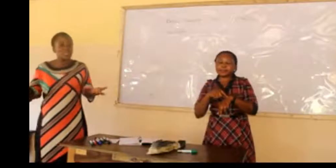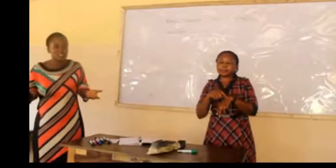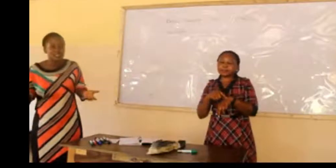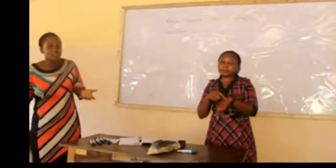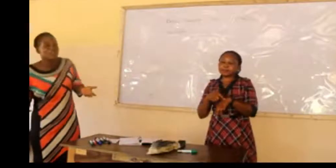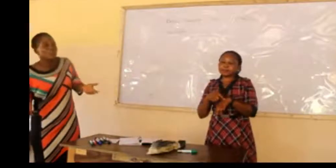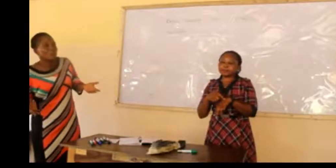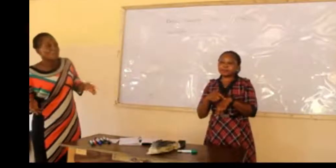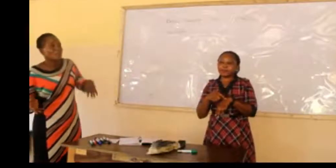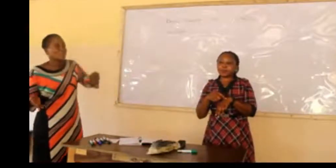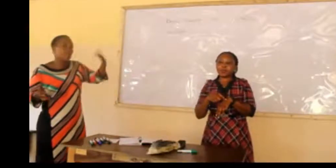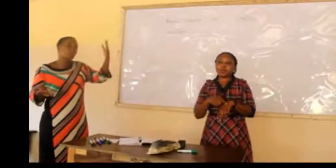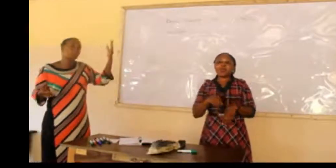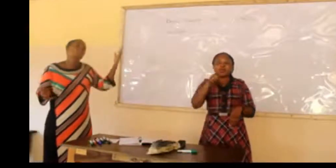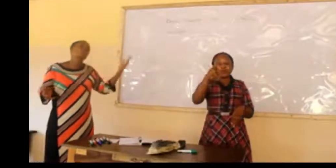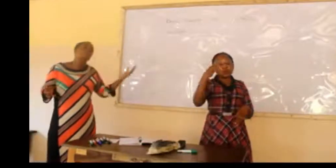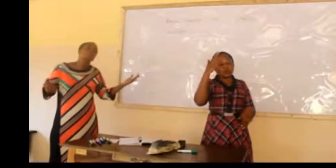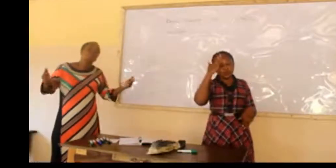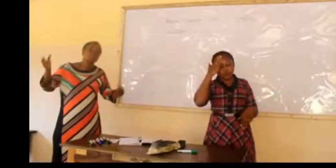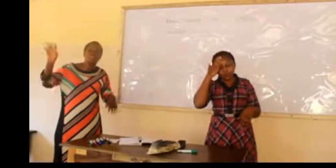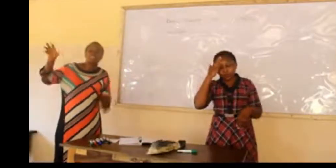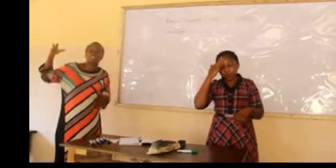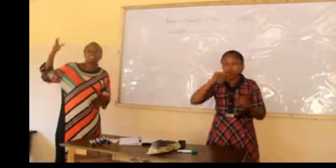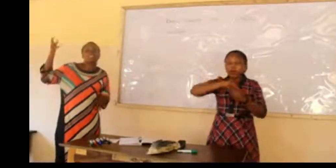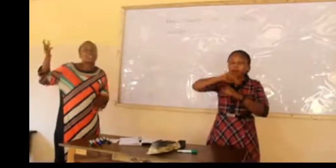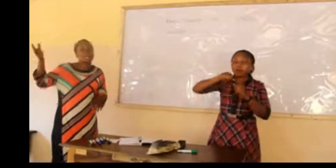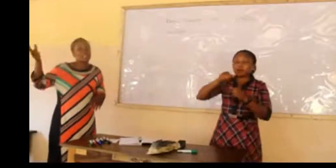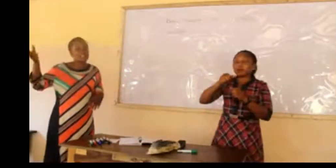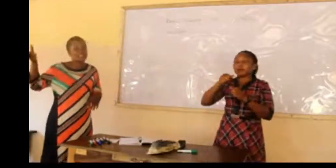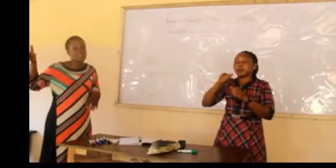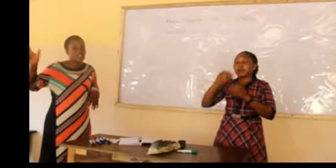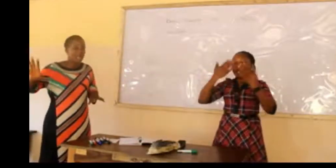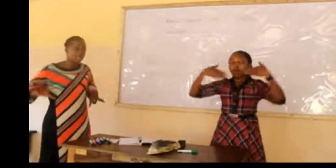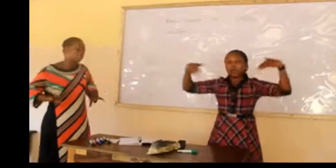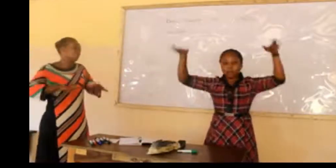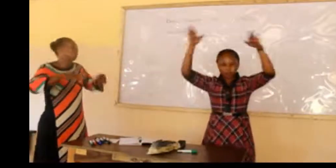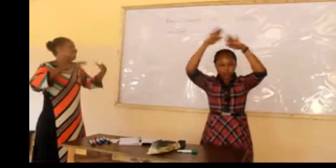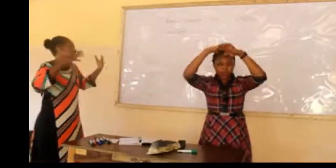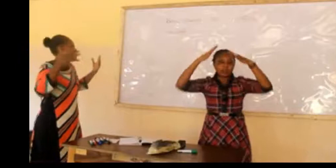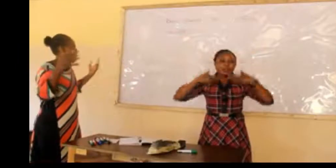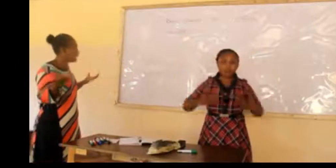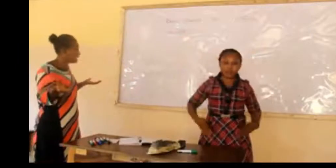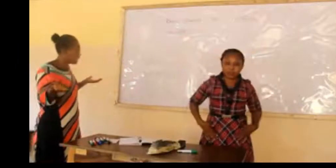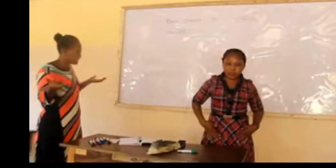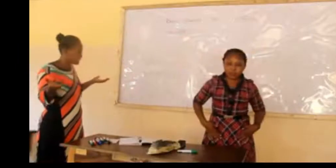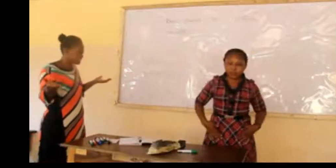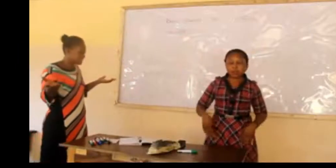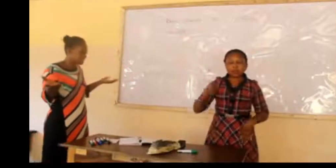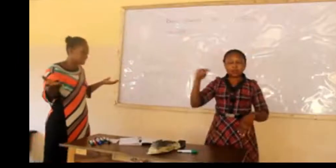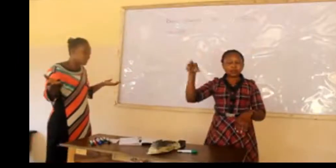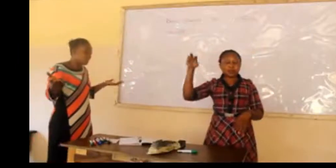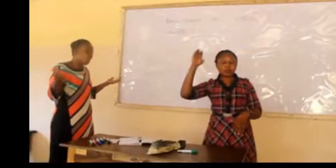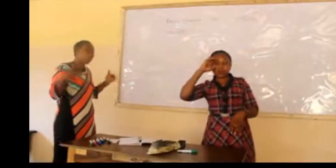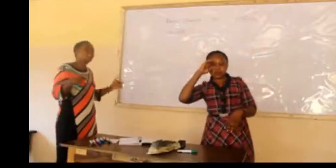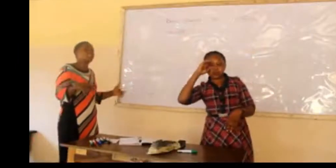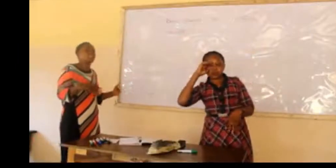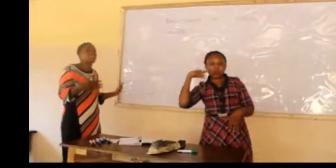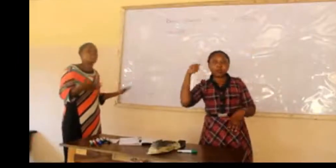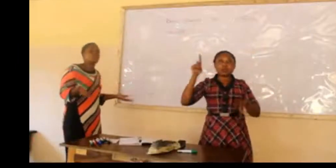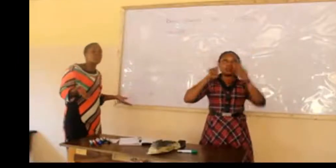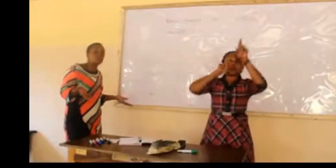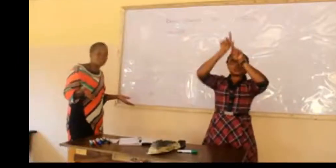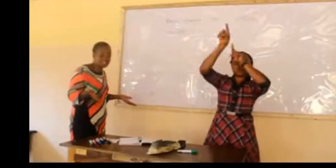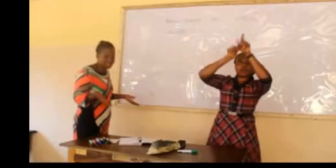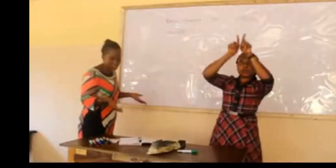celestial bodies. You are familiar with the moon, the sun and the stars, and even the 9 planets. All these